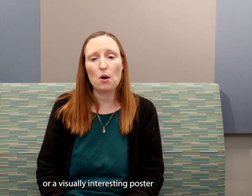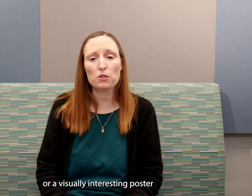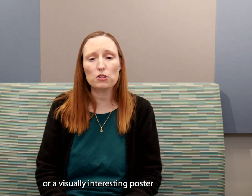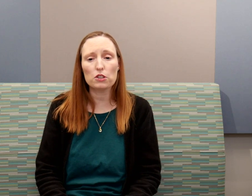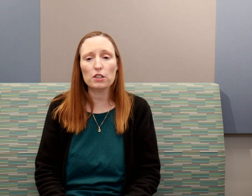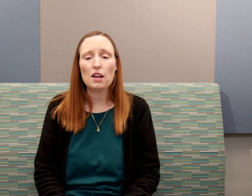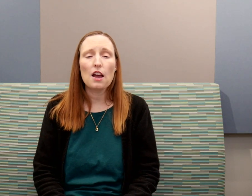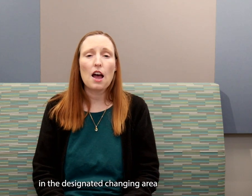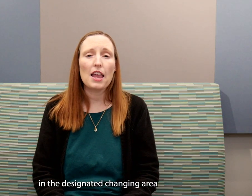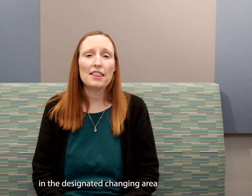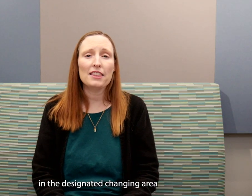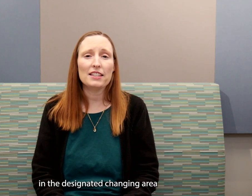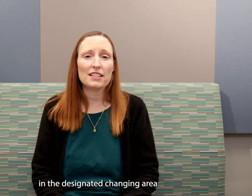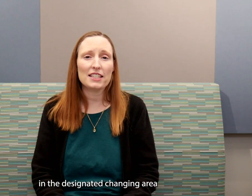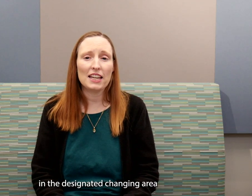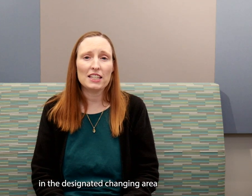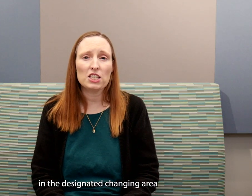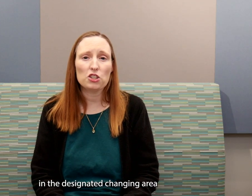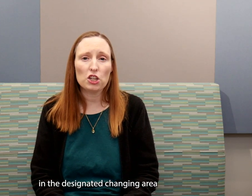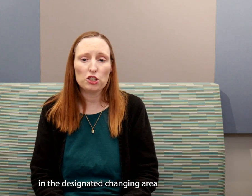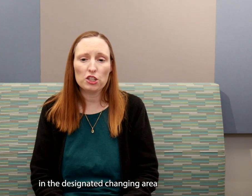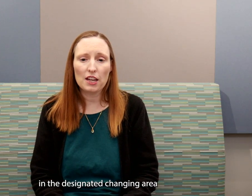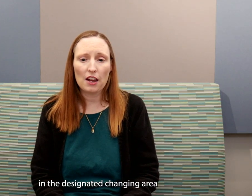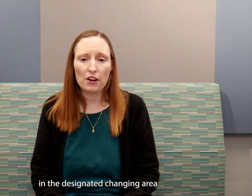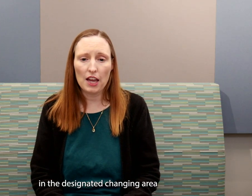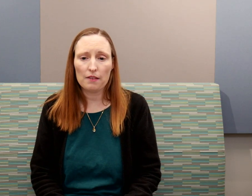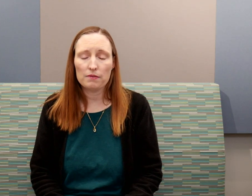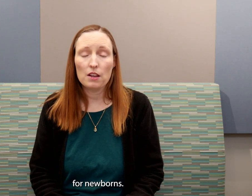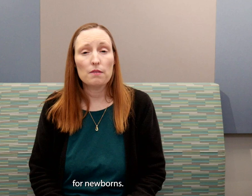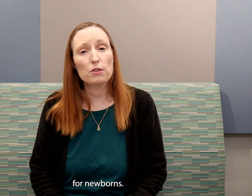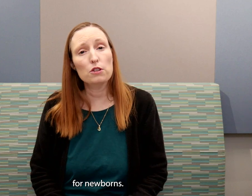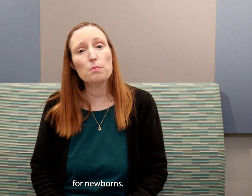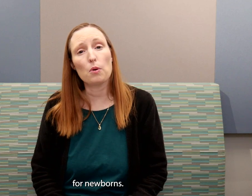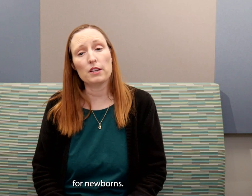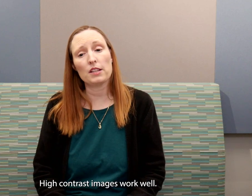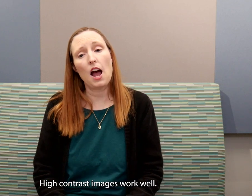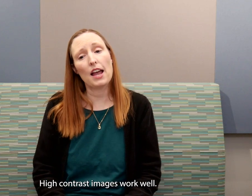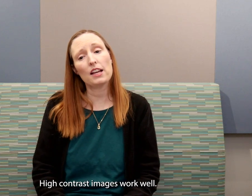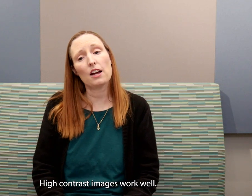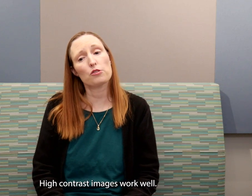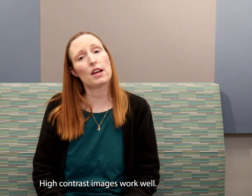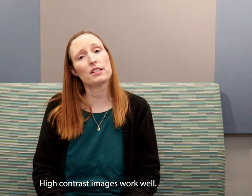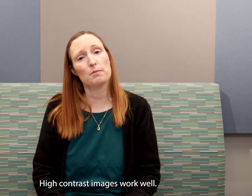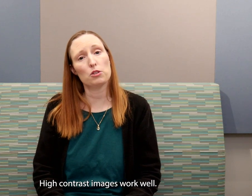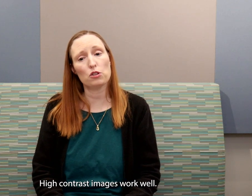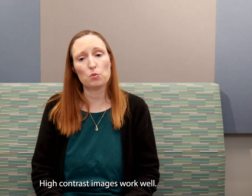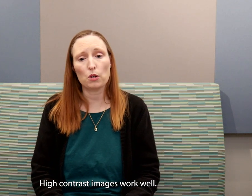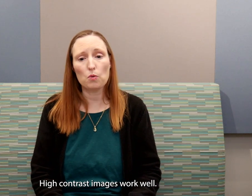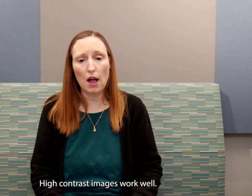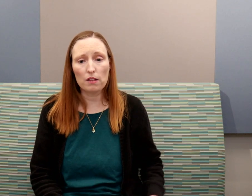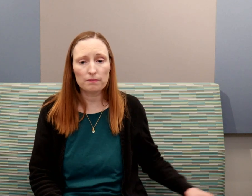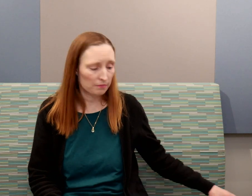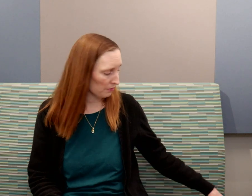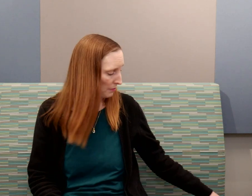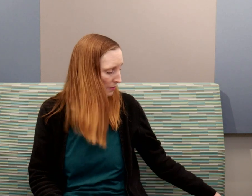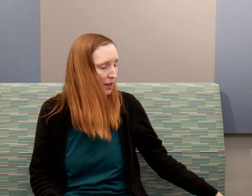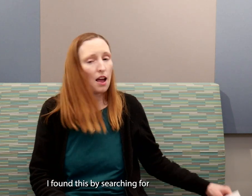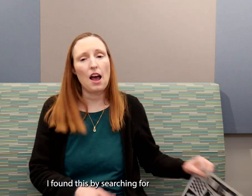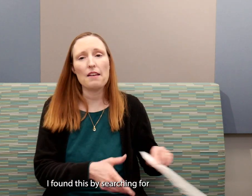poster in the designated changing area. For newborns, high contrast images work well. I